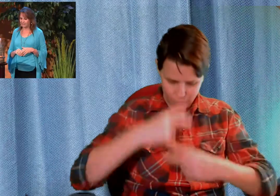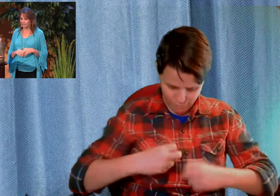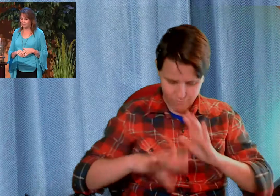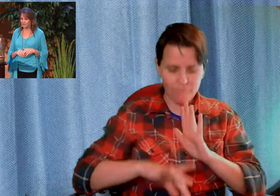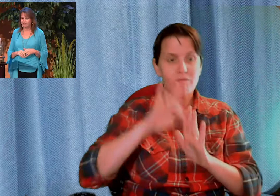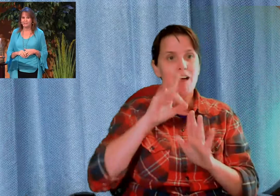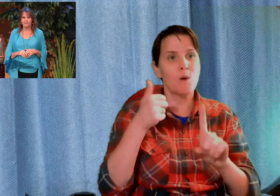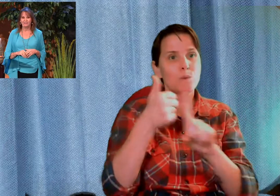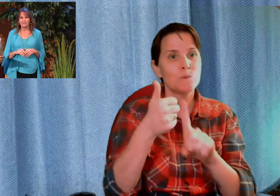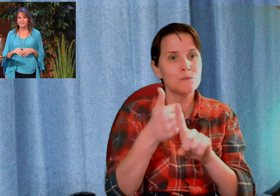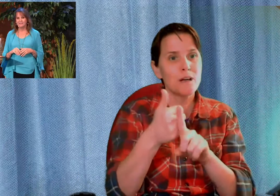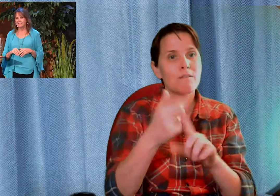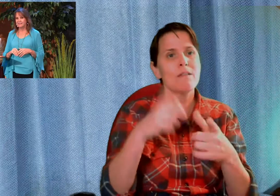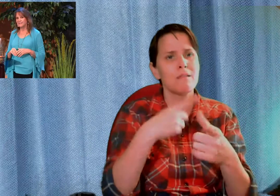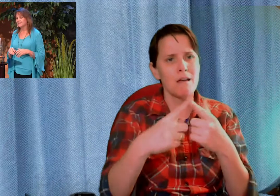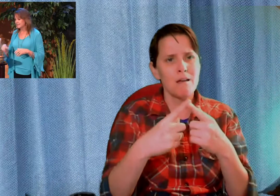life gives you.